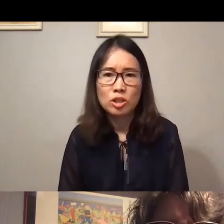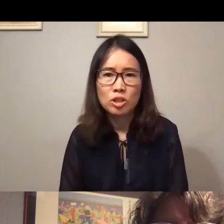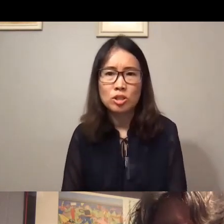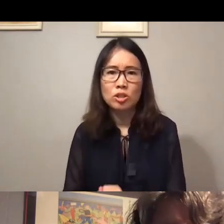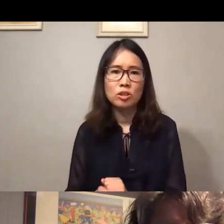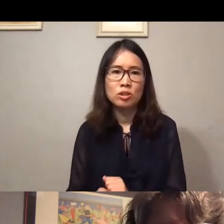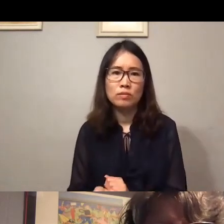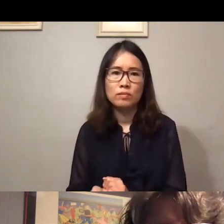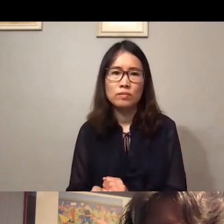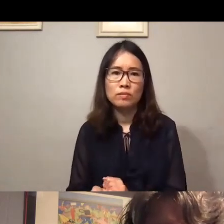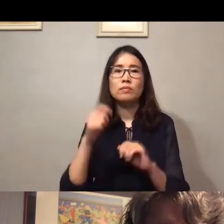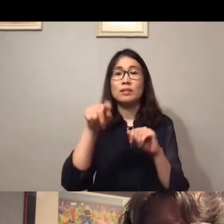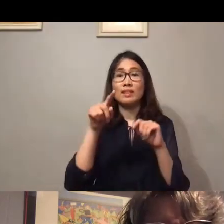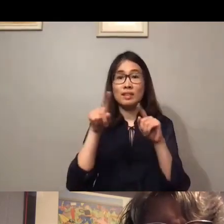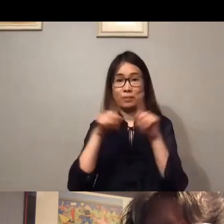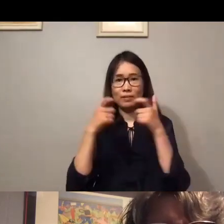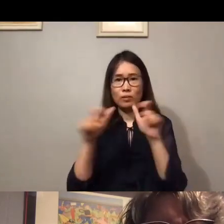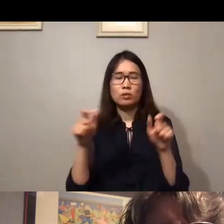Well, there's a big difference.